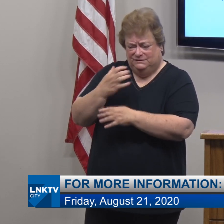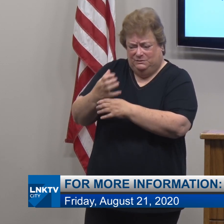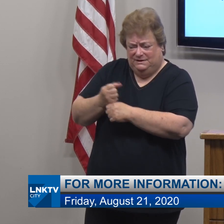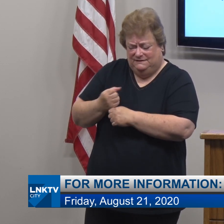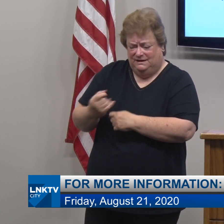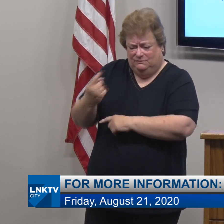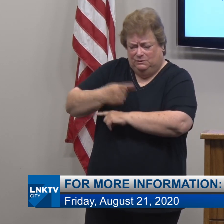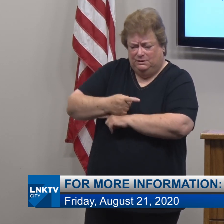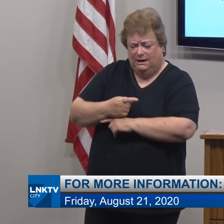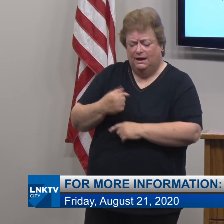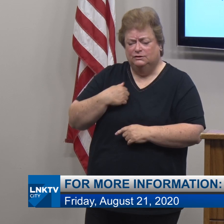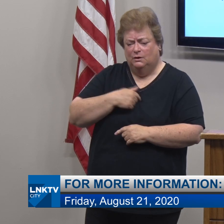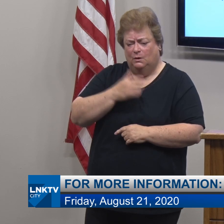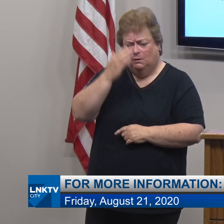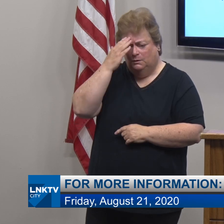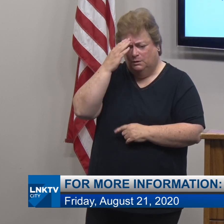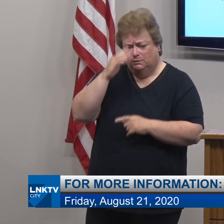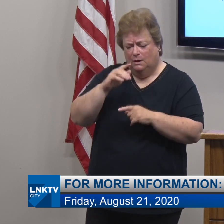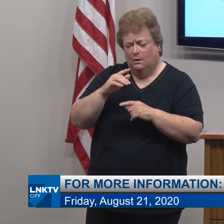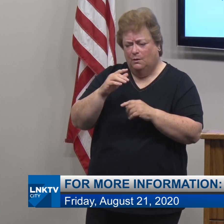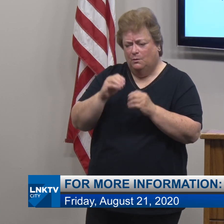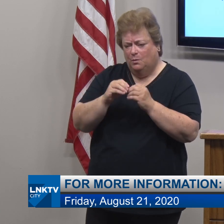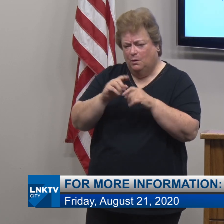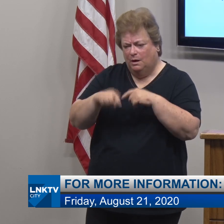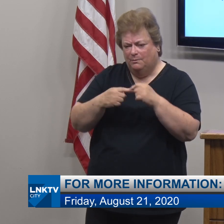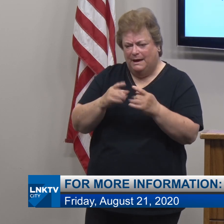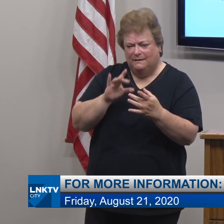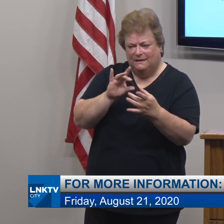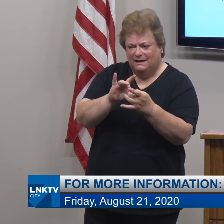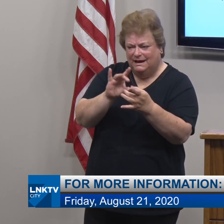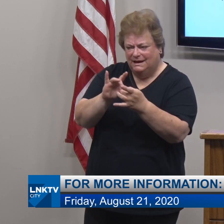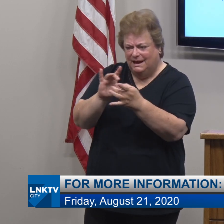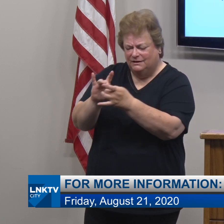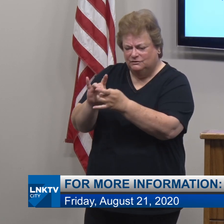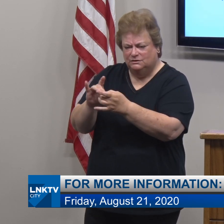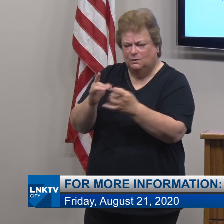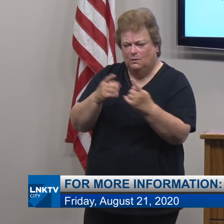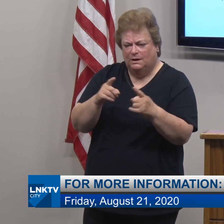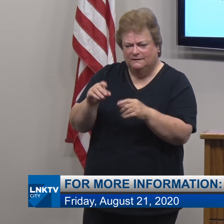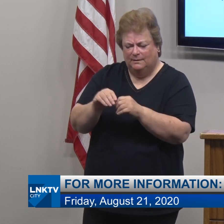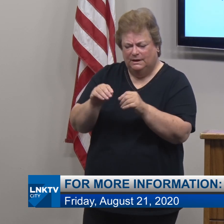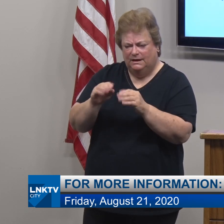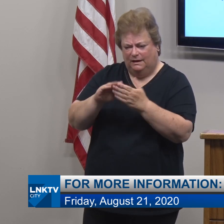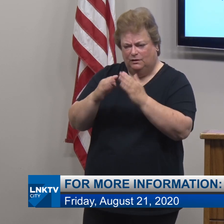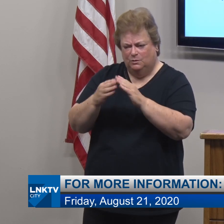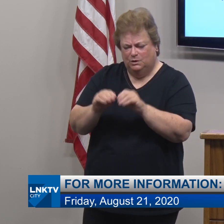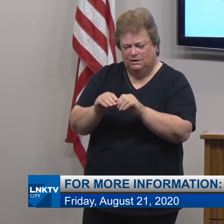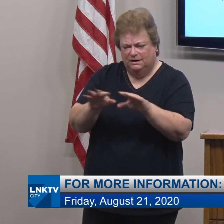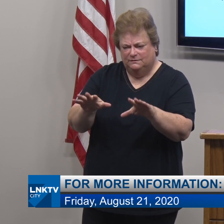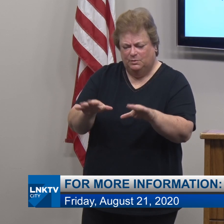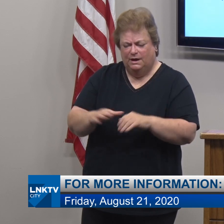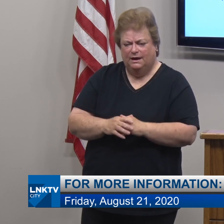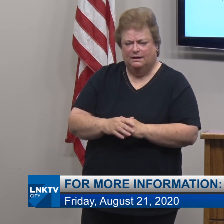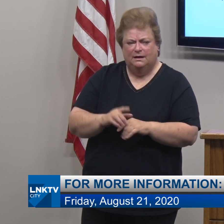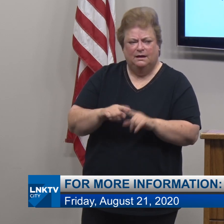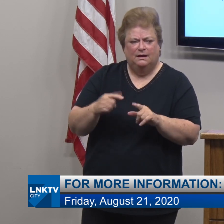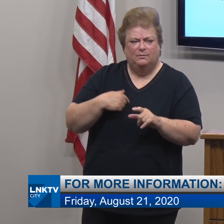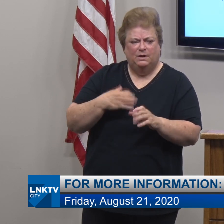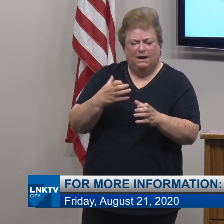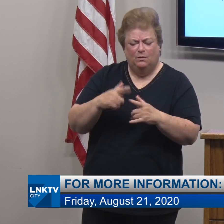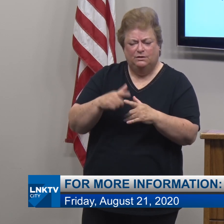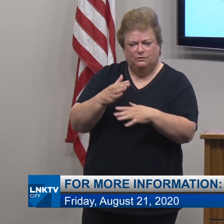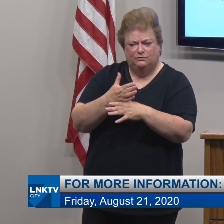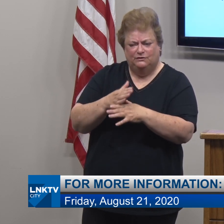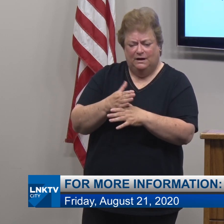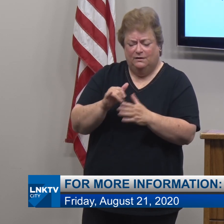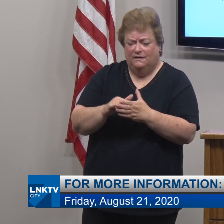we'll know more about connections and community spread early next week. But I do want to share that, you